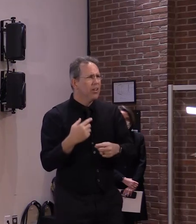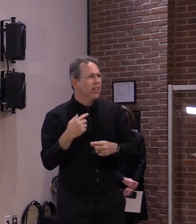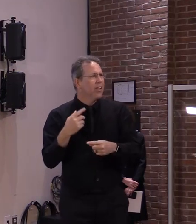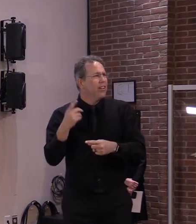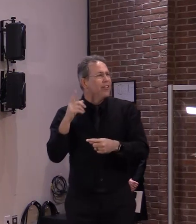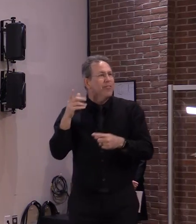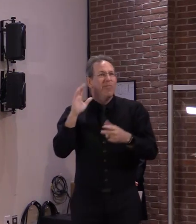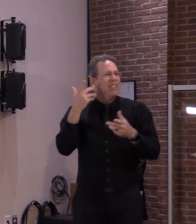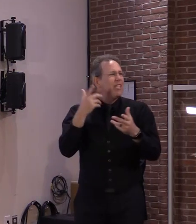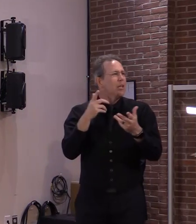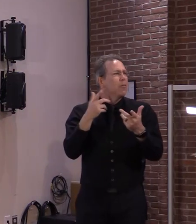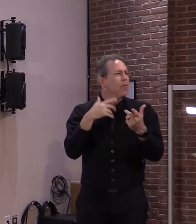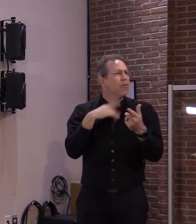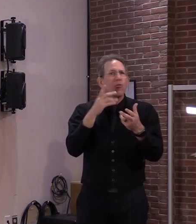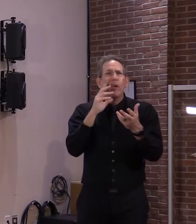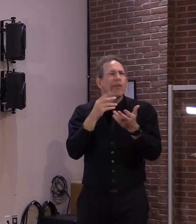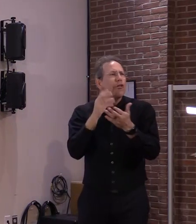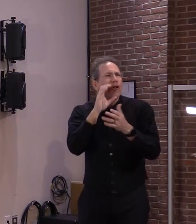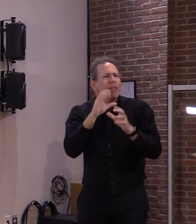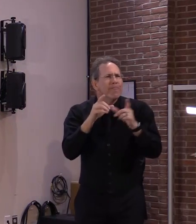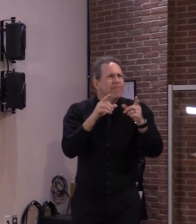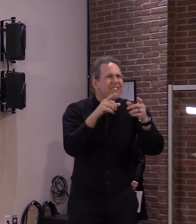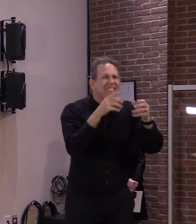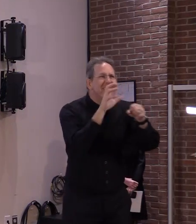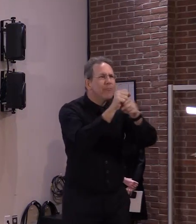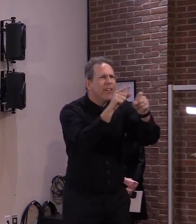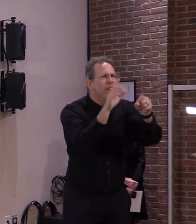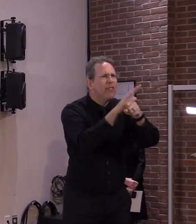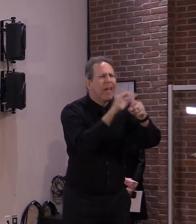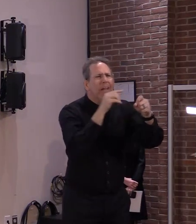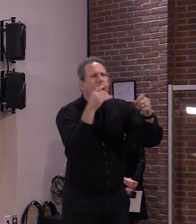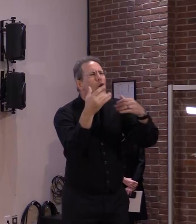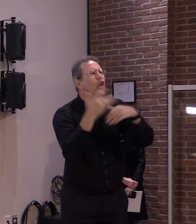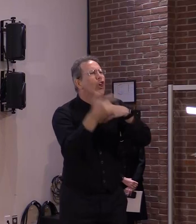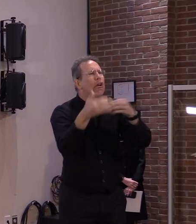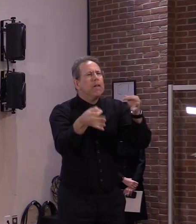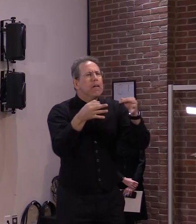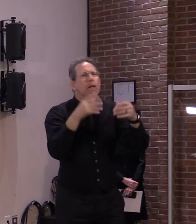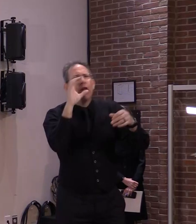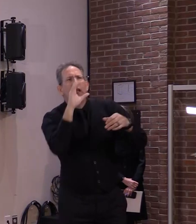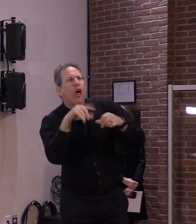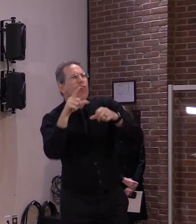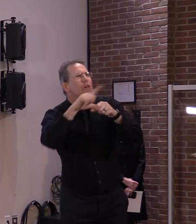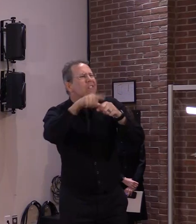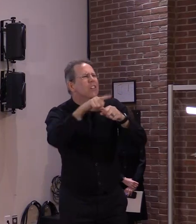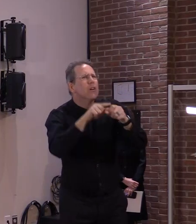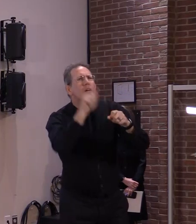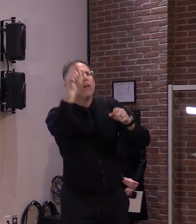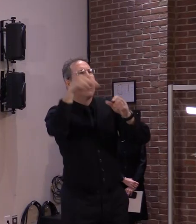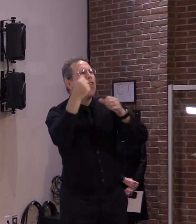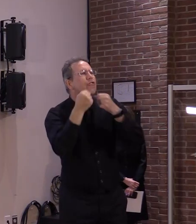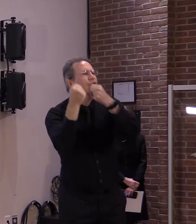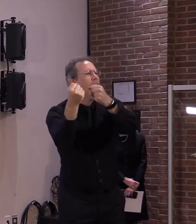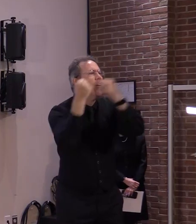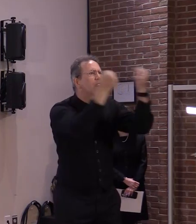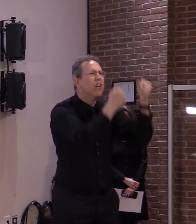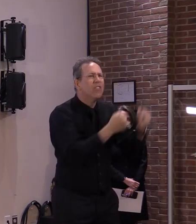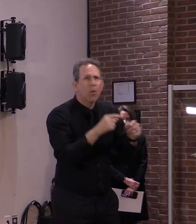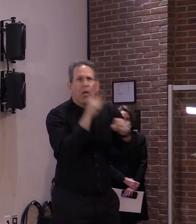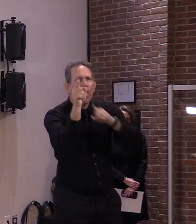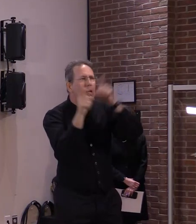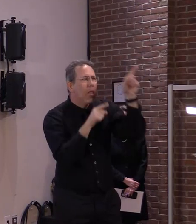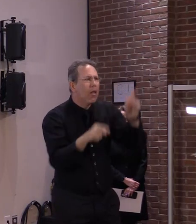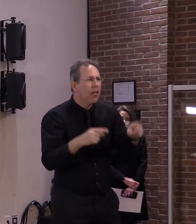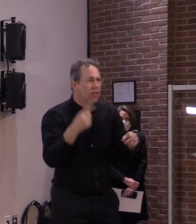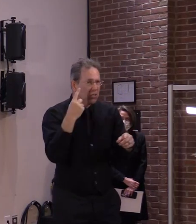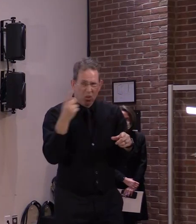appointment, but they're looking around to see if they can get something sooner. Are we gearing up? I think you guys had said something about